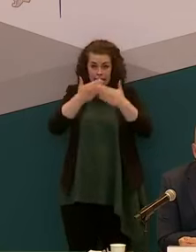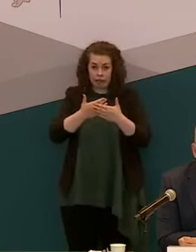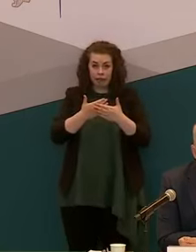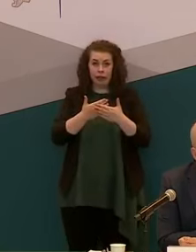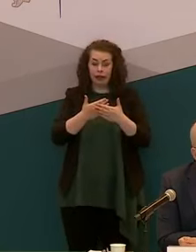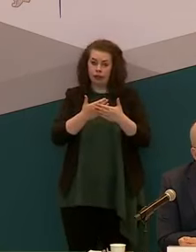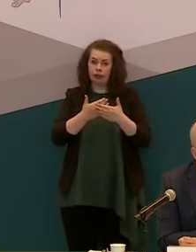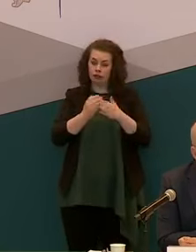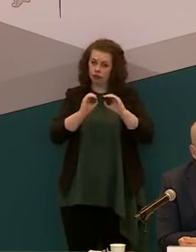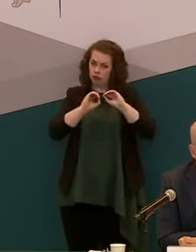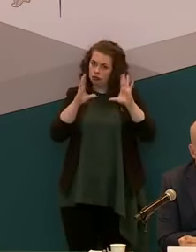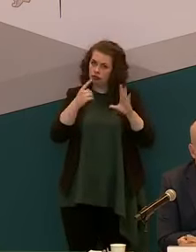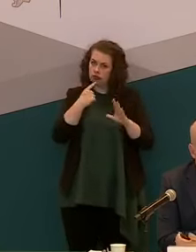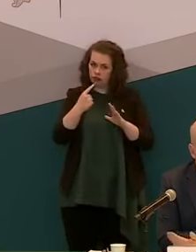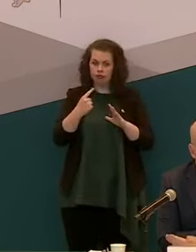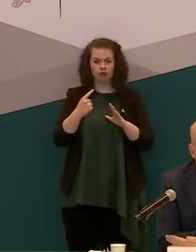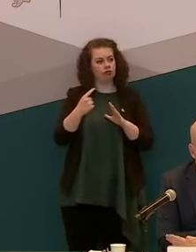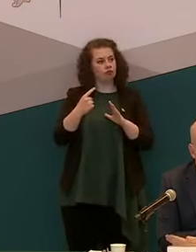that it seems to